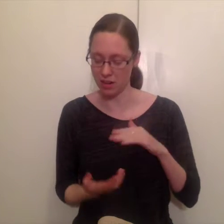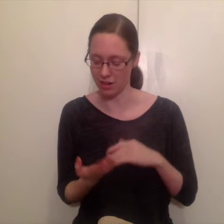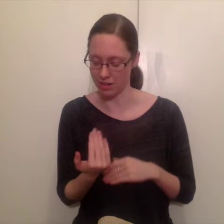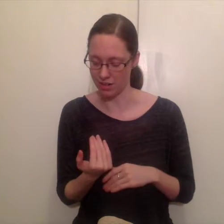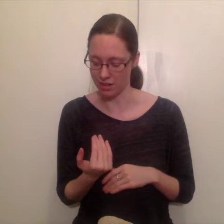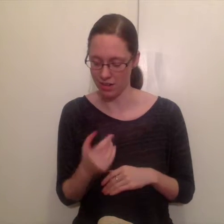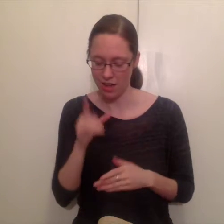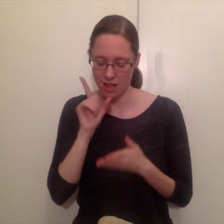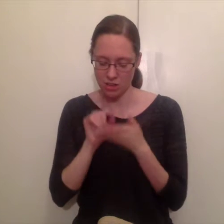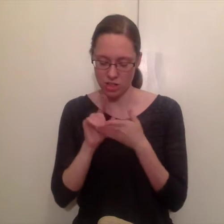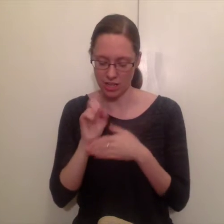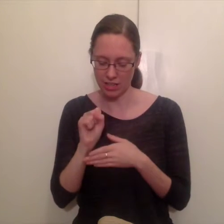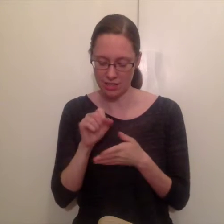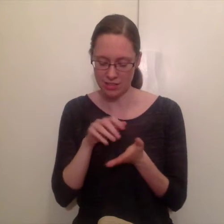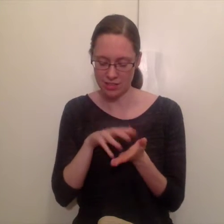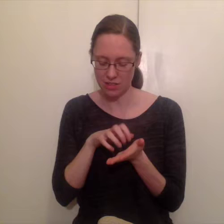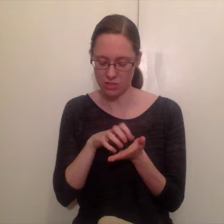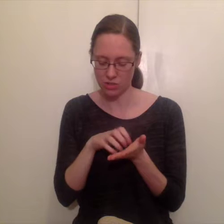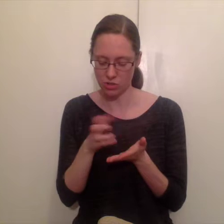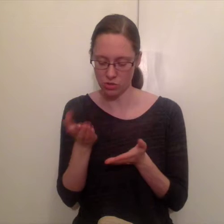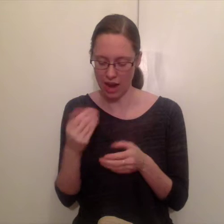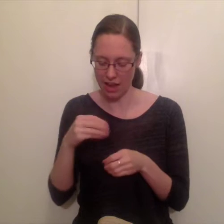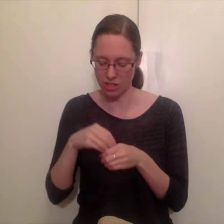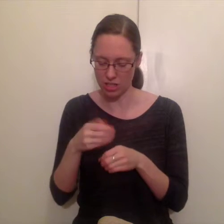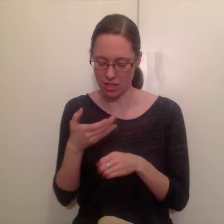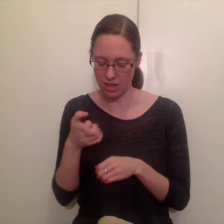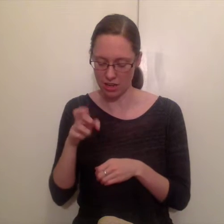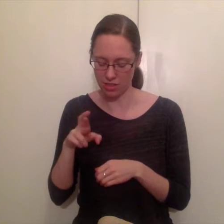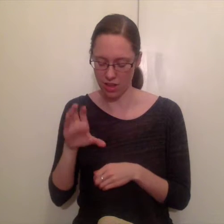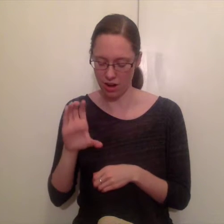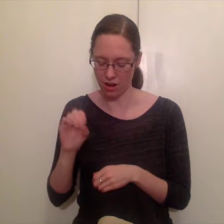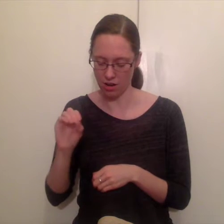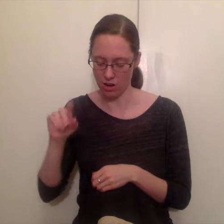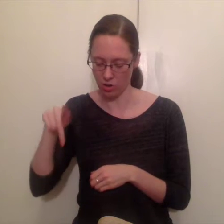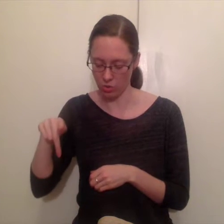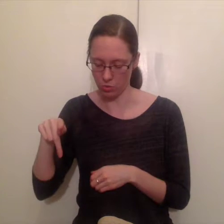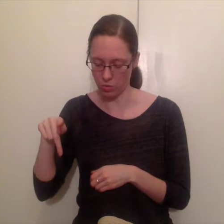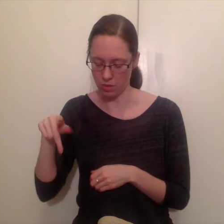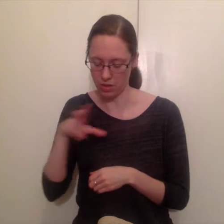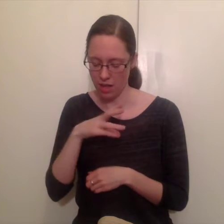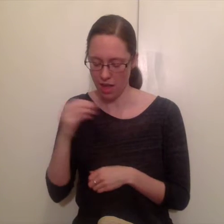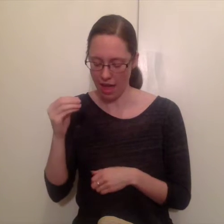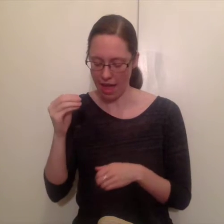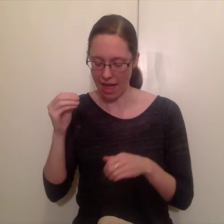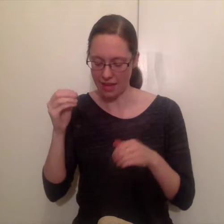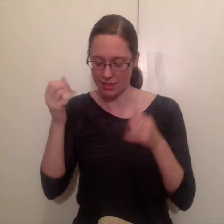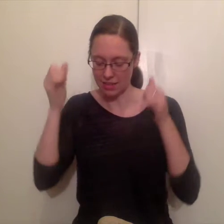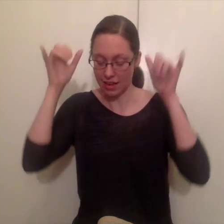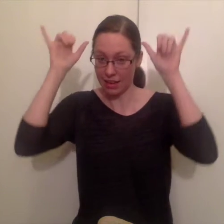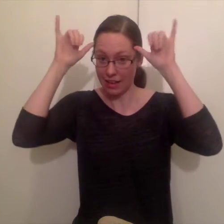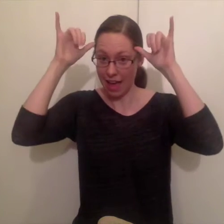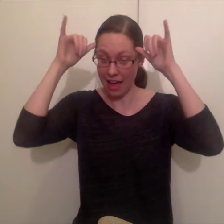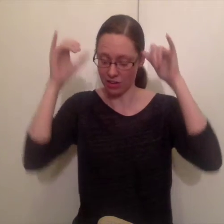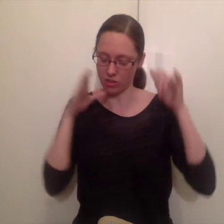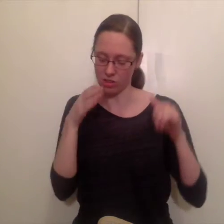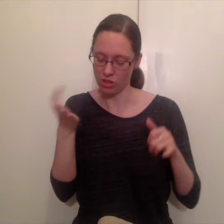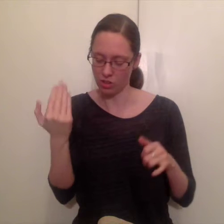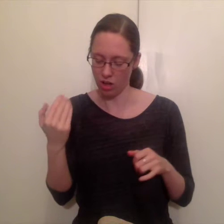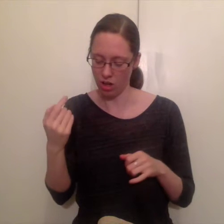disappeared. Chickens scratched in their coop, and cattle